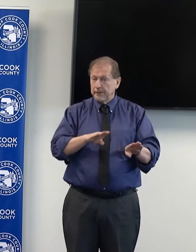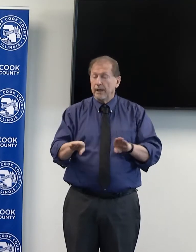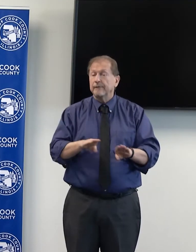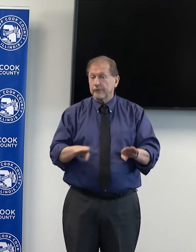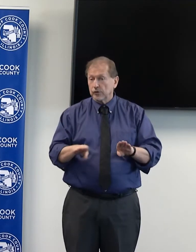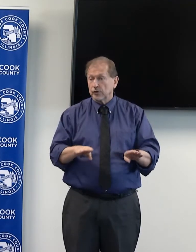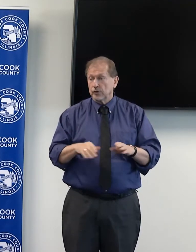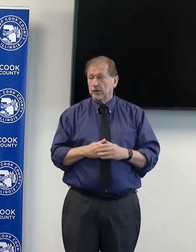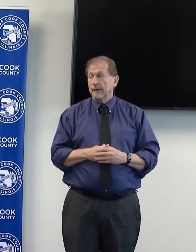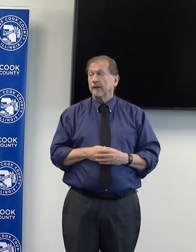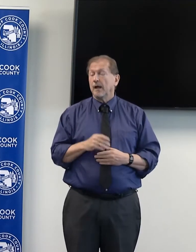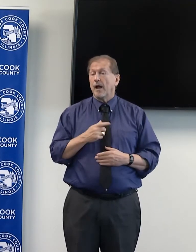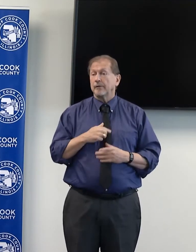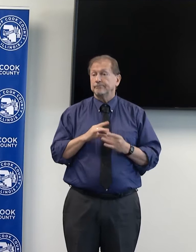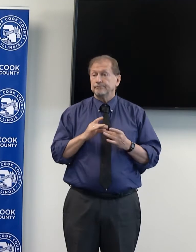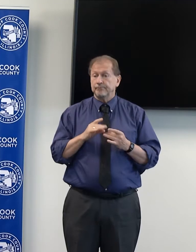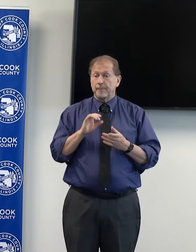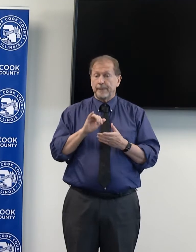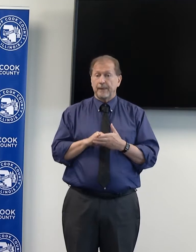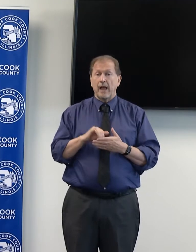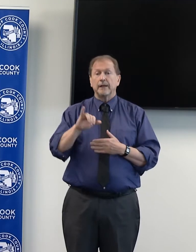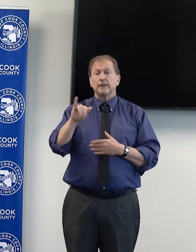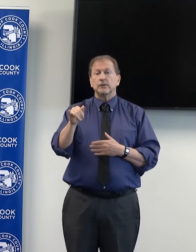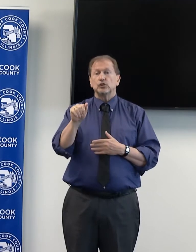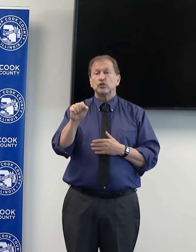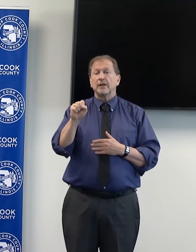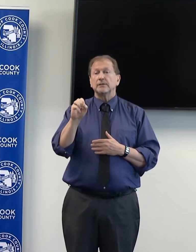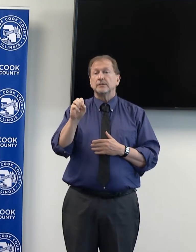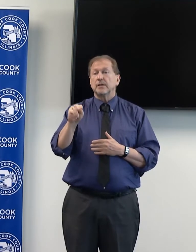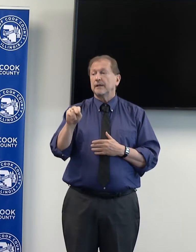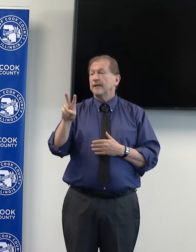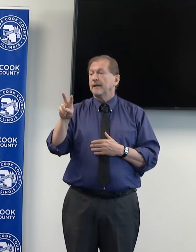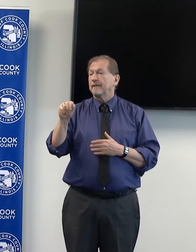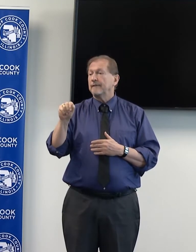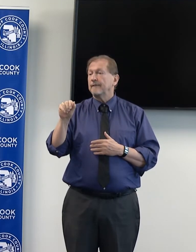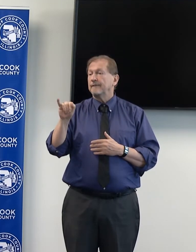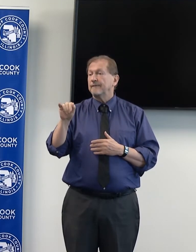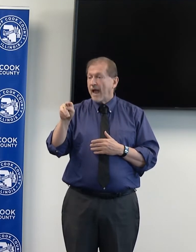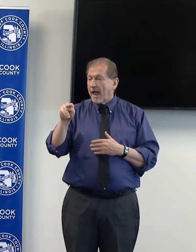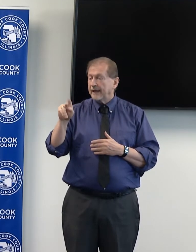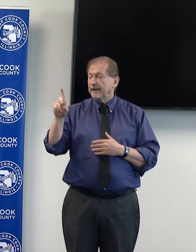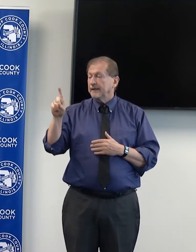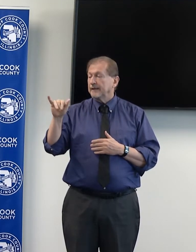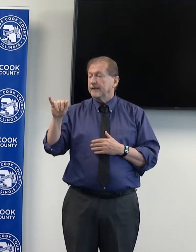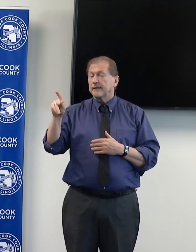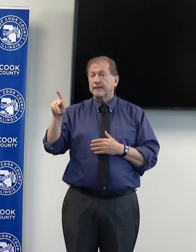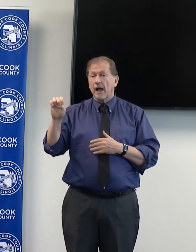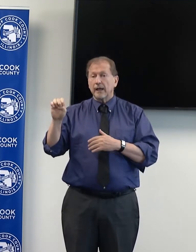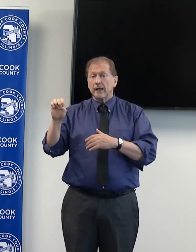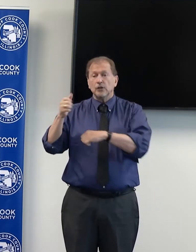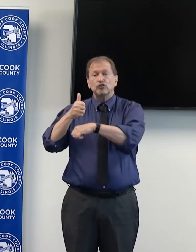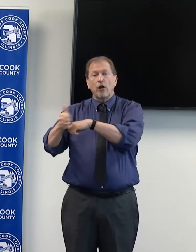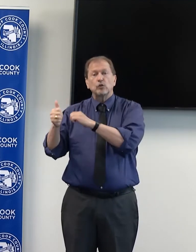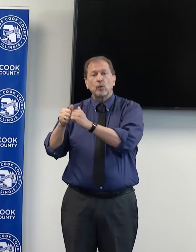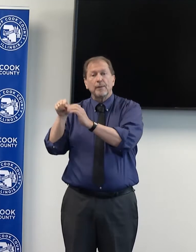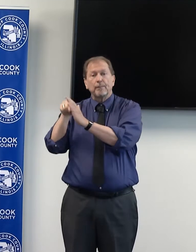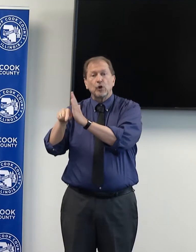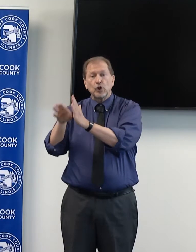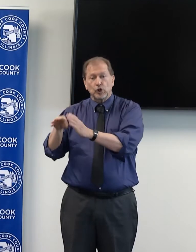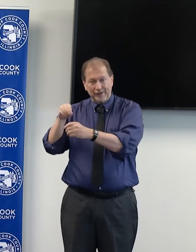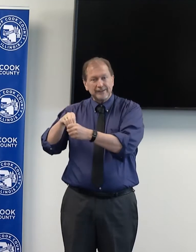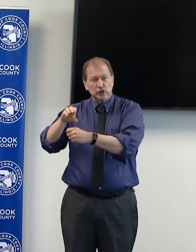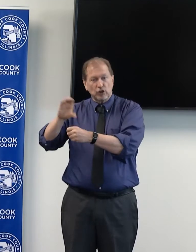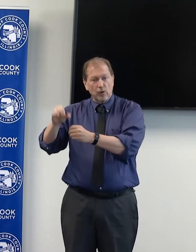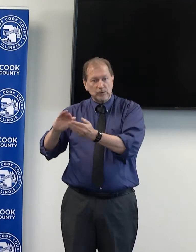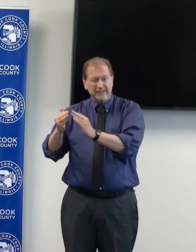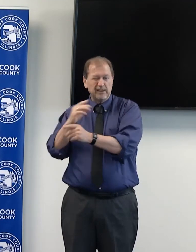that Jason Van Dyke was charged with murder, but he was the first police officer in 35 years in the city of Chicago to be charged with